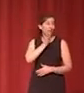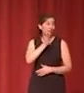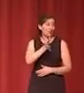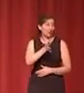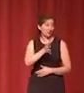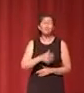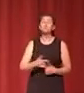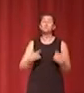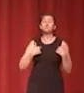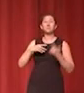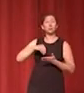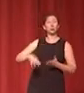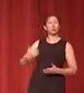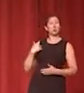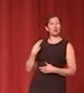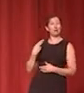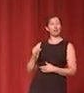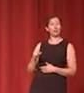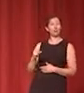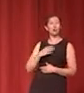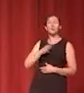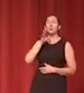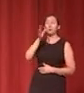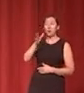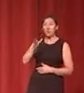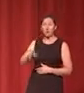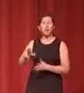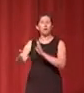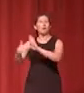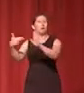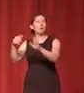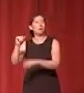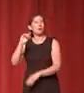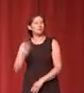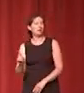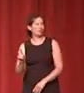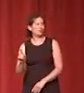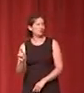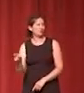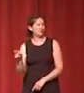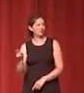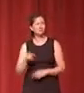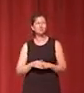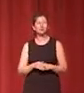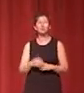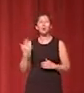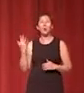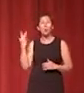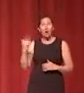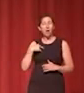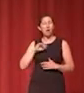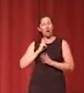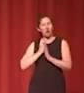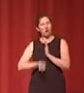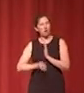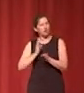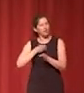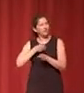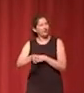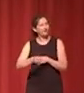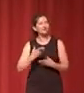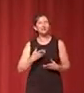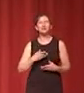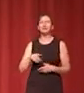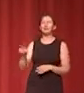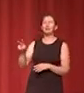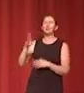school, was diagnosed with Alzheimer's dementia. That's why I'm here today as a geriatrician and dementia researcher. Looking back,